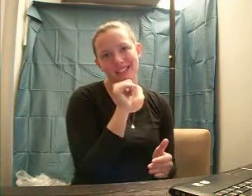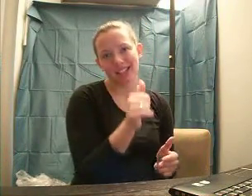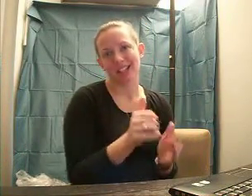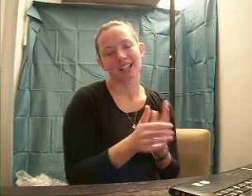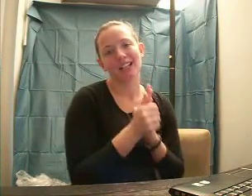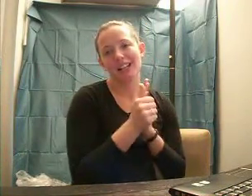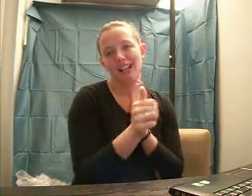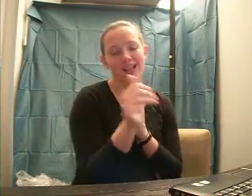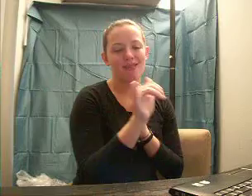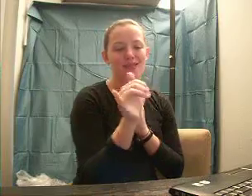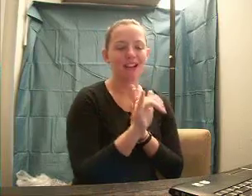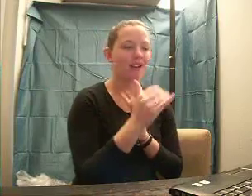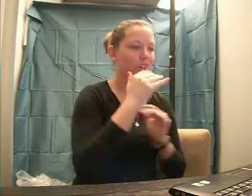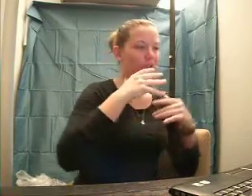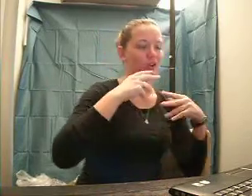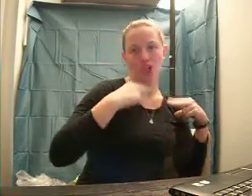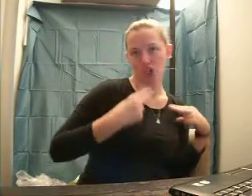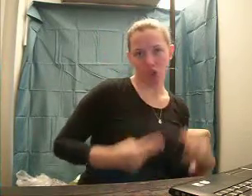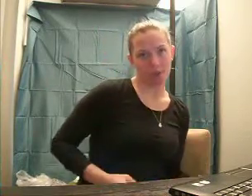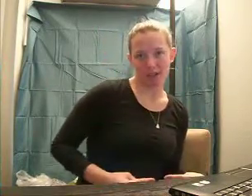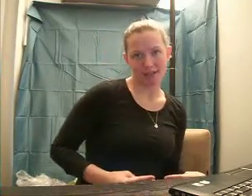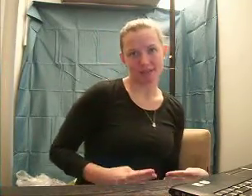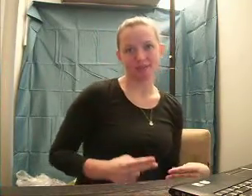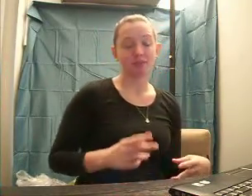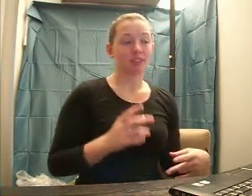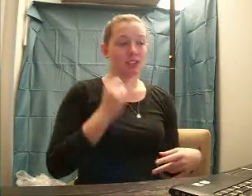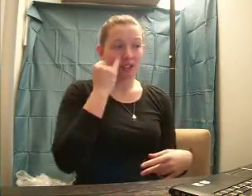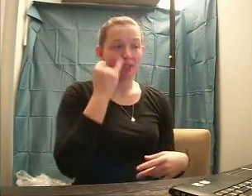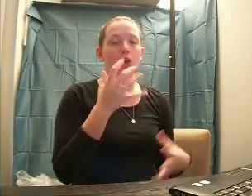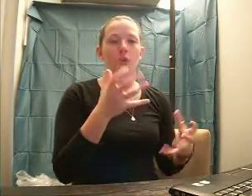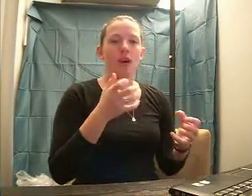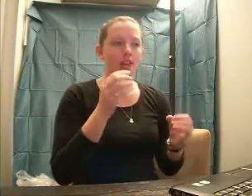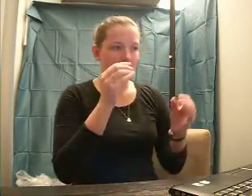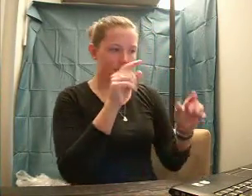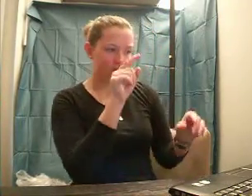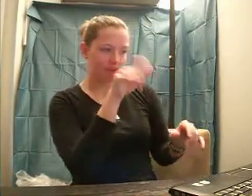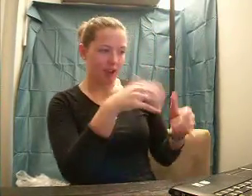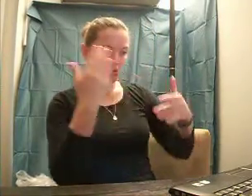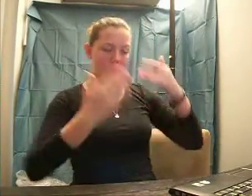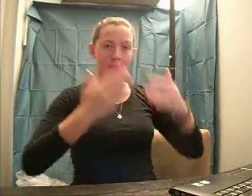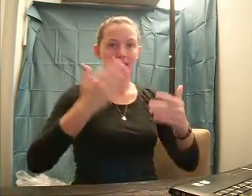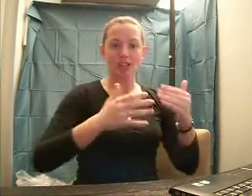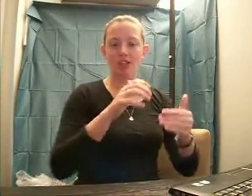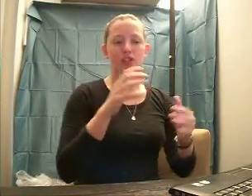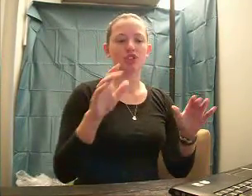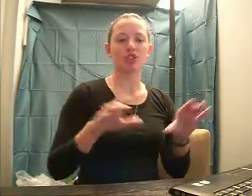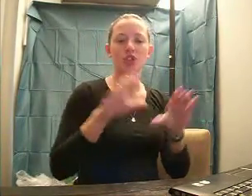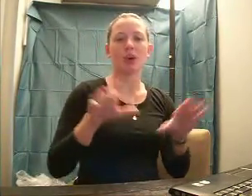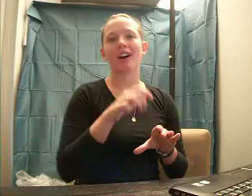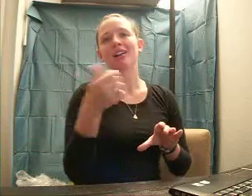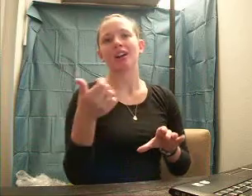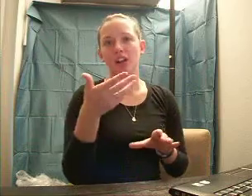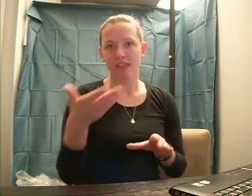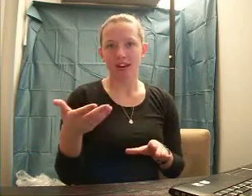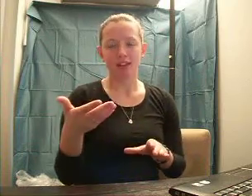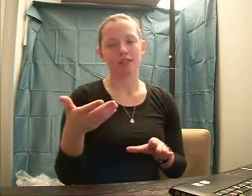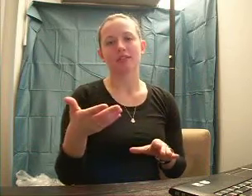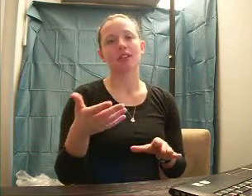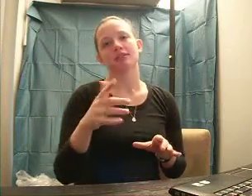no generalization at all from one task to another in robotics. Now, we can compare this to cutting-edge human